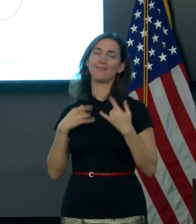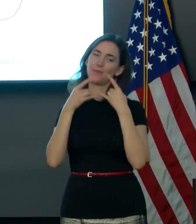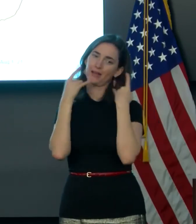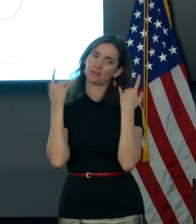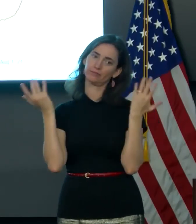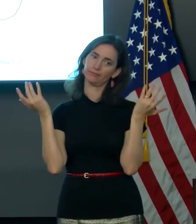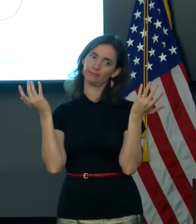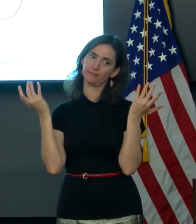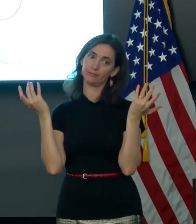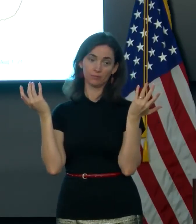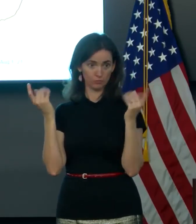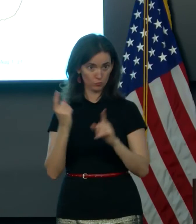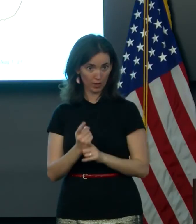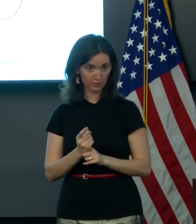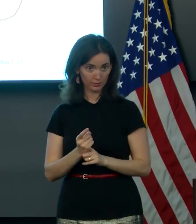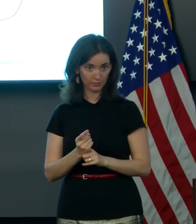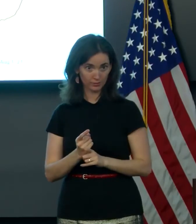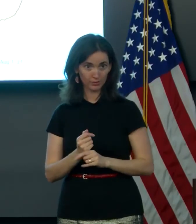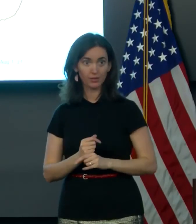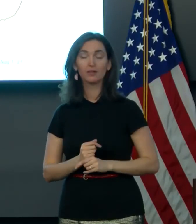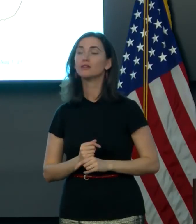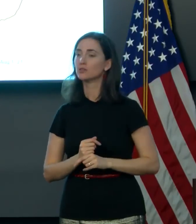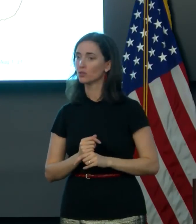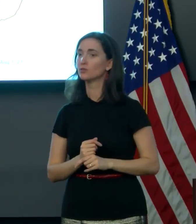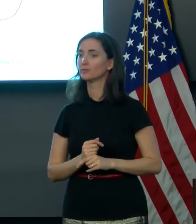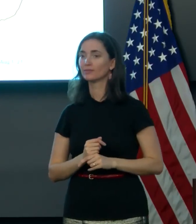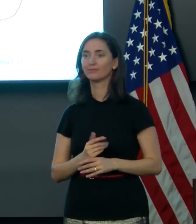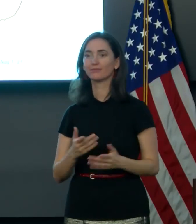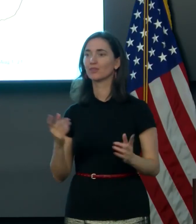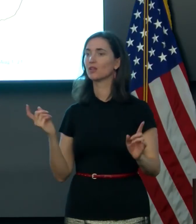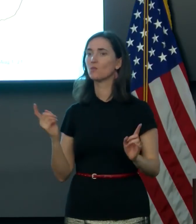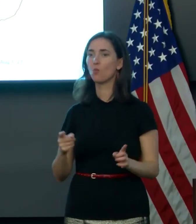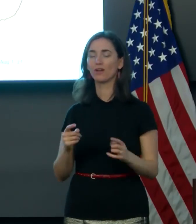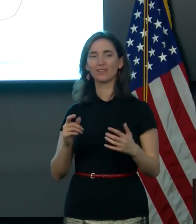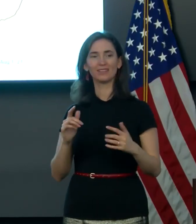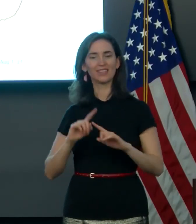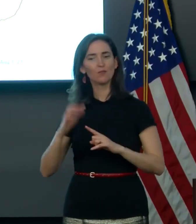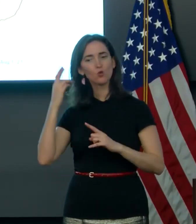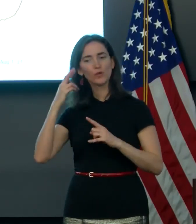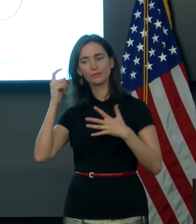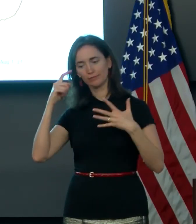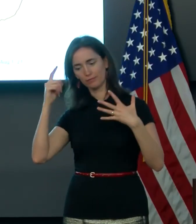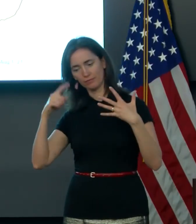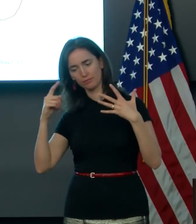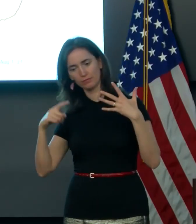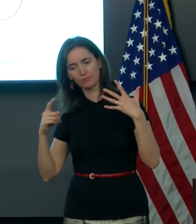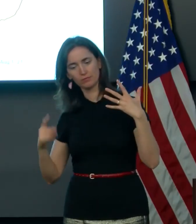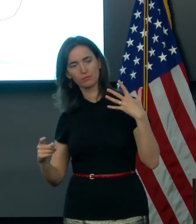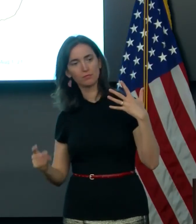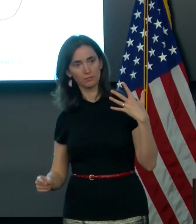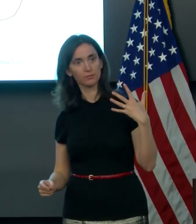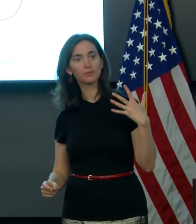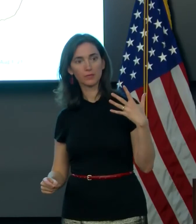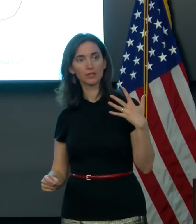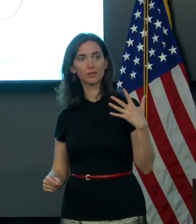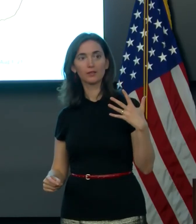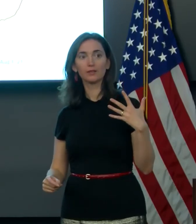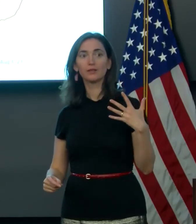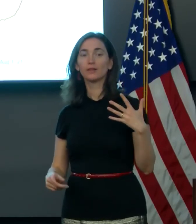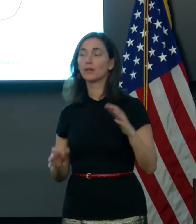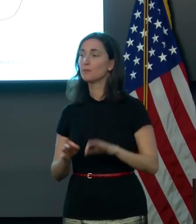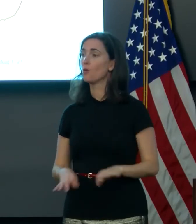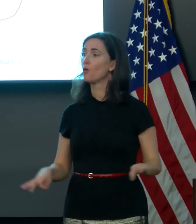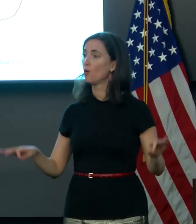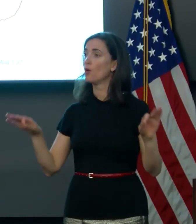on, right? And so it's just for all of those reasons and for many, many more, it's very,